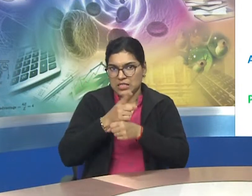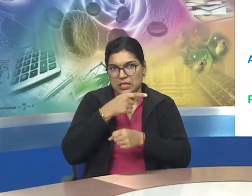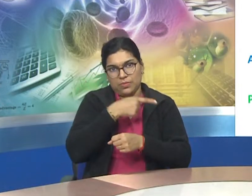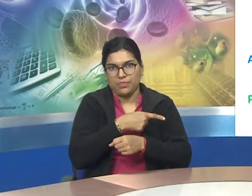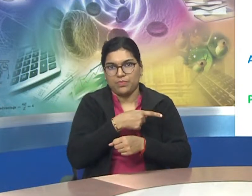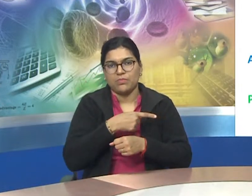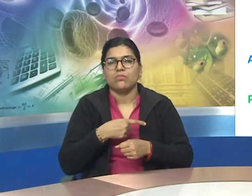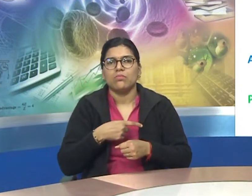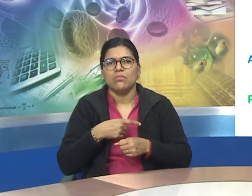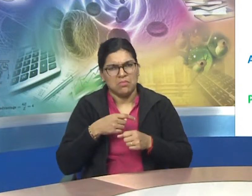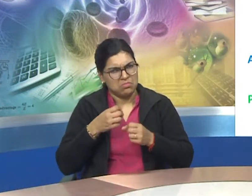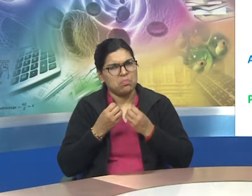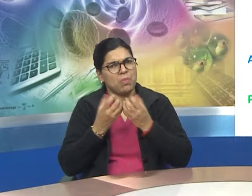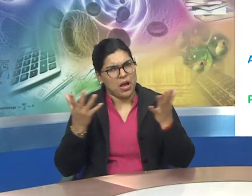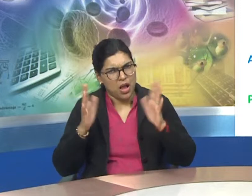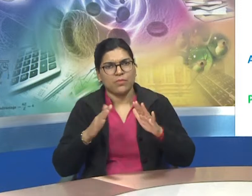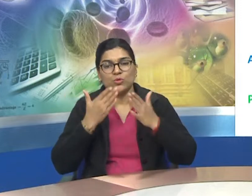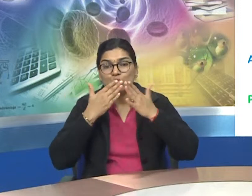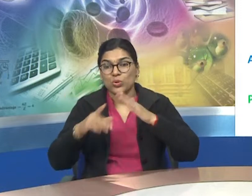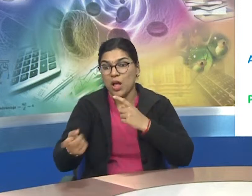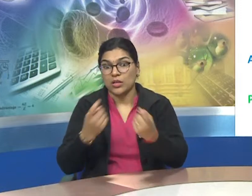the active sentence